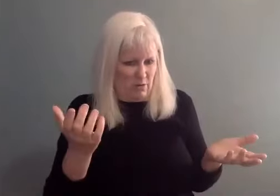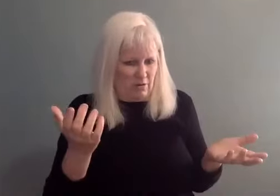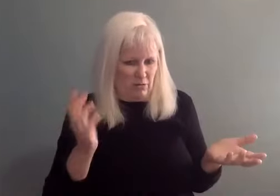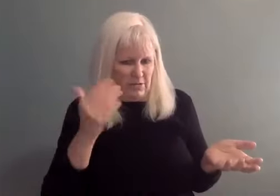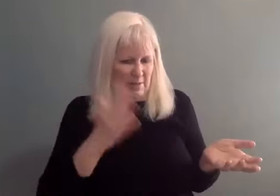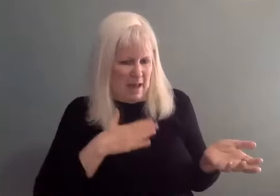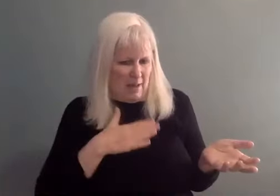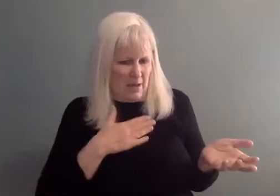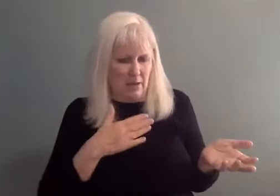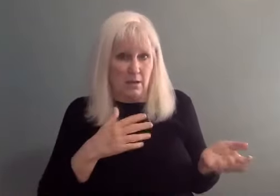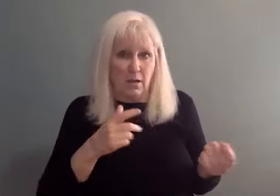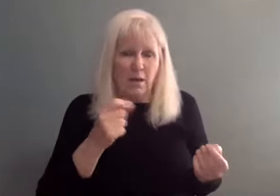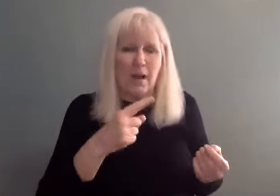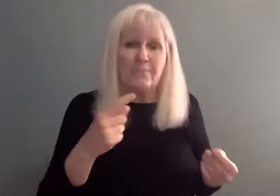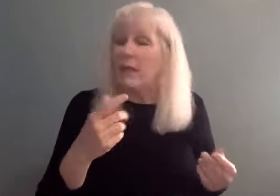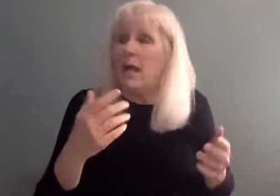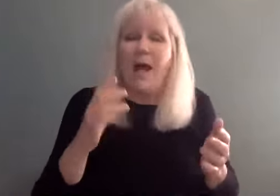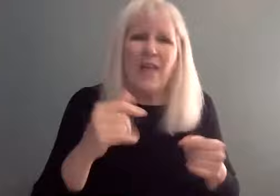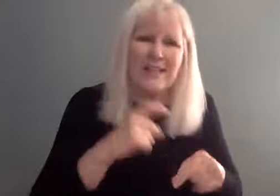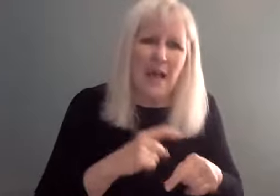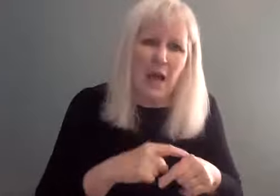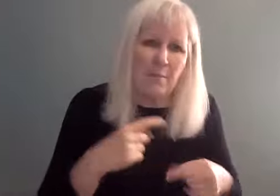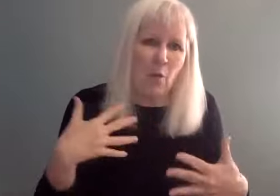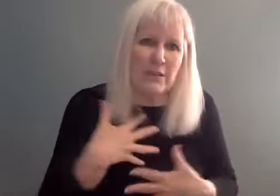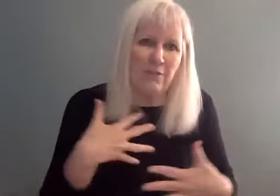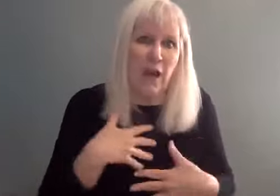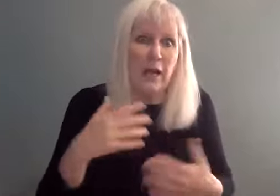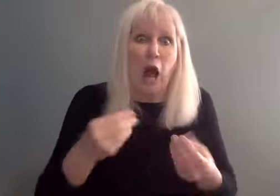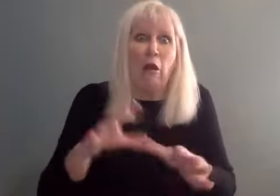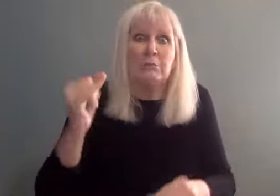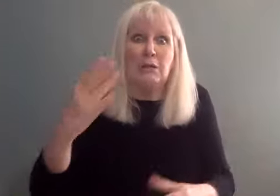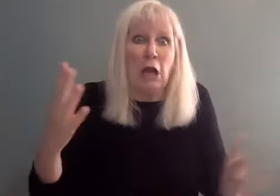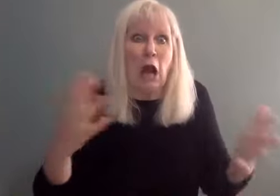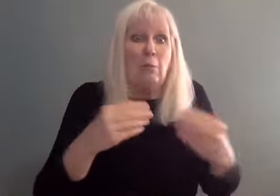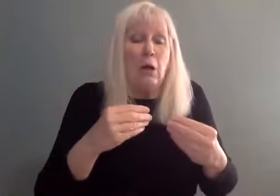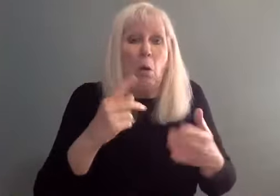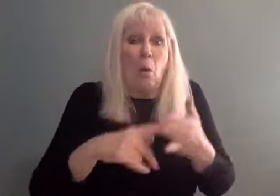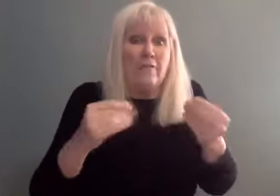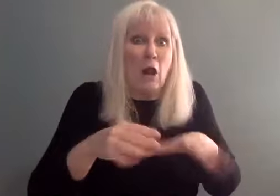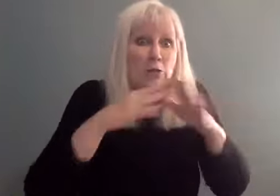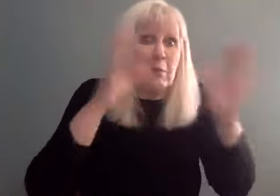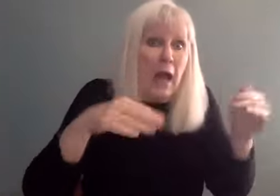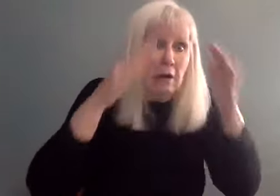I'm afraid all the time again. I was afraid all the time, losing my job, losing my house, losing everything. I was living in fear